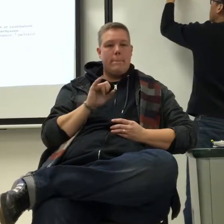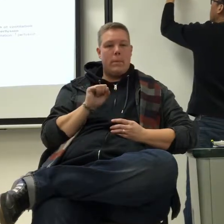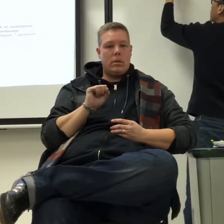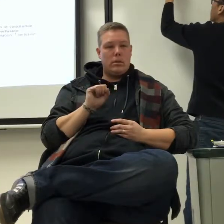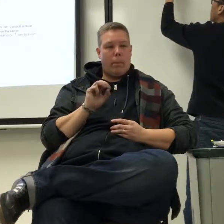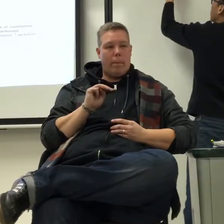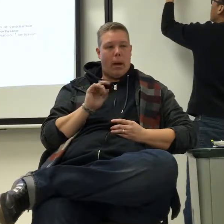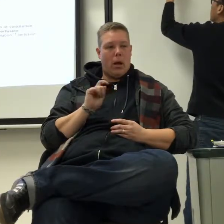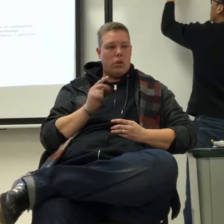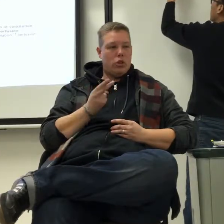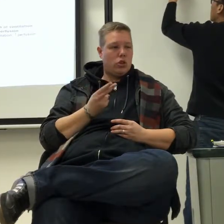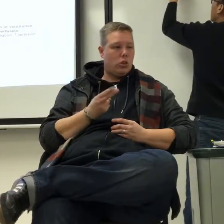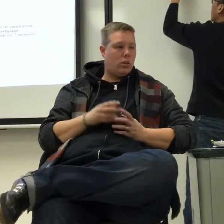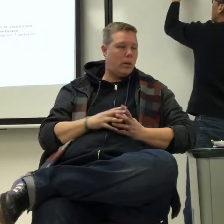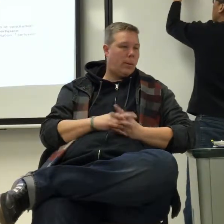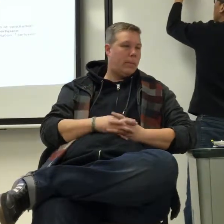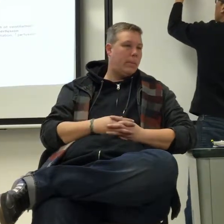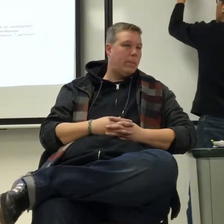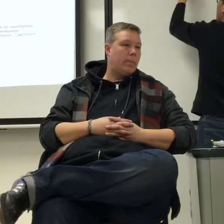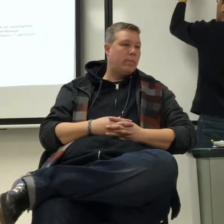Underventilated,